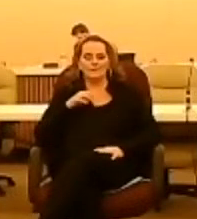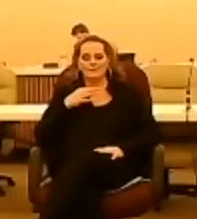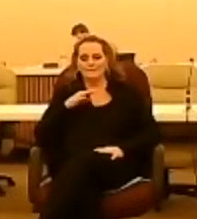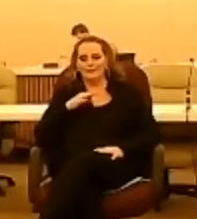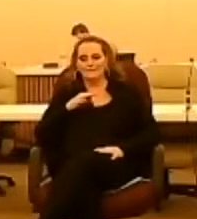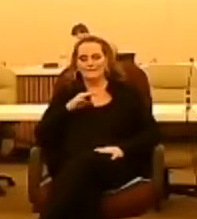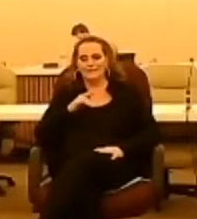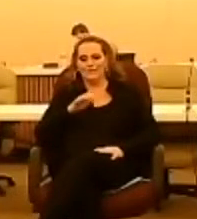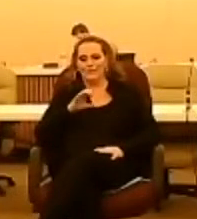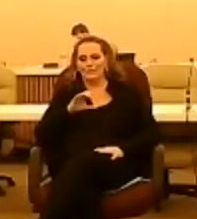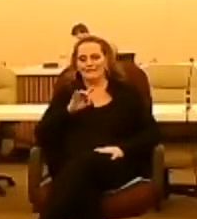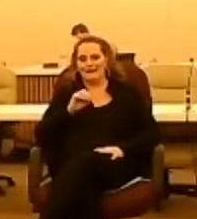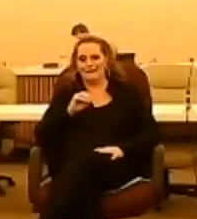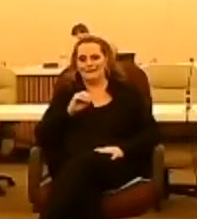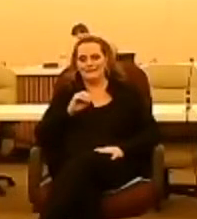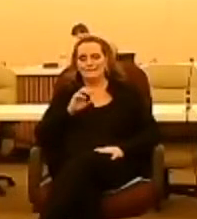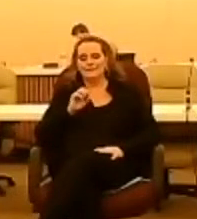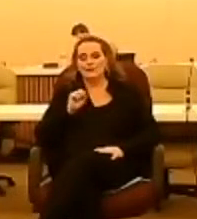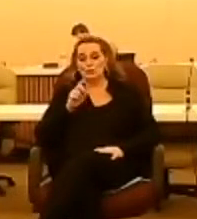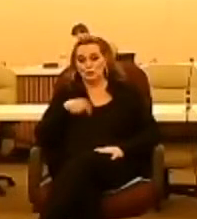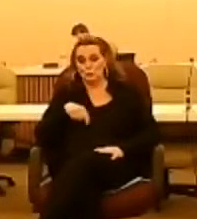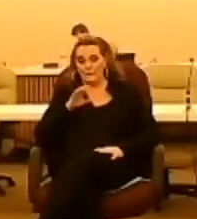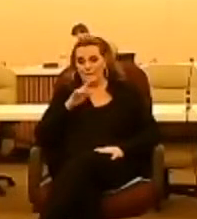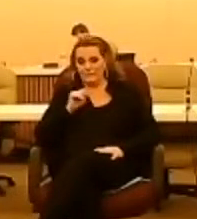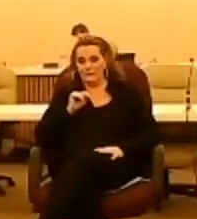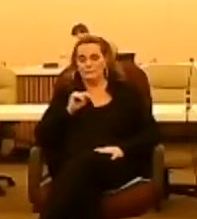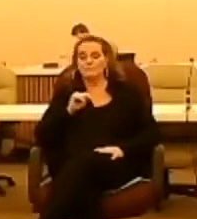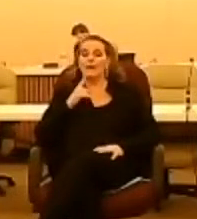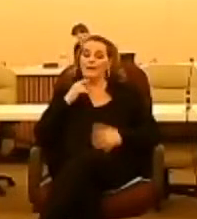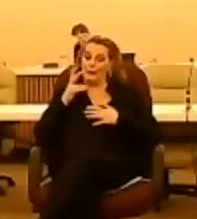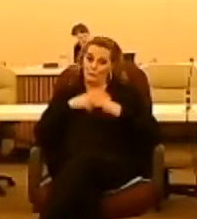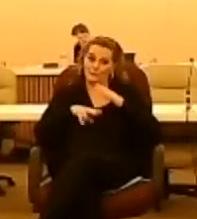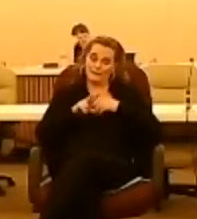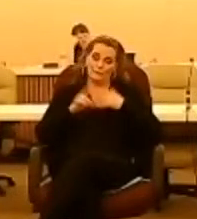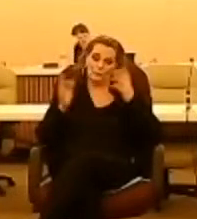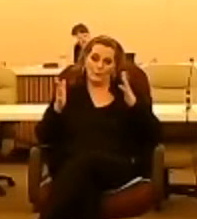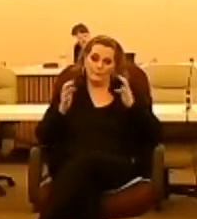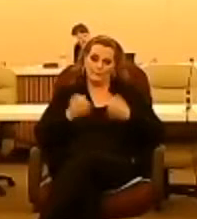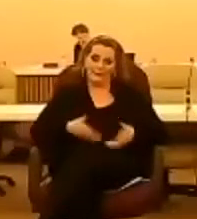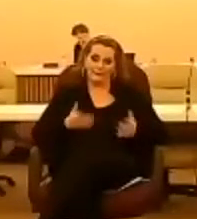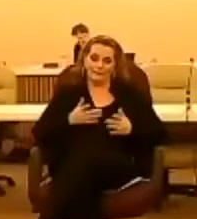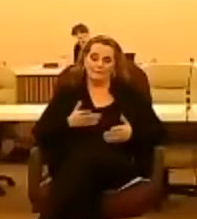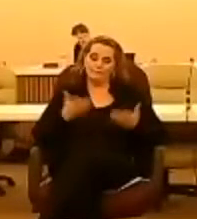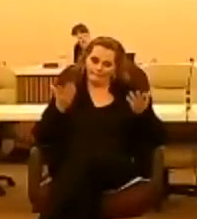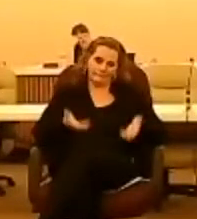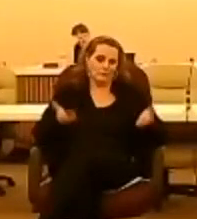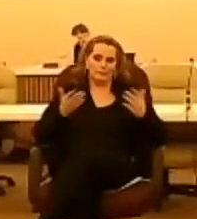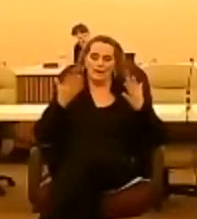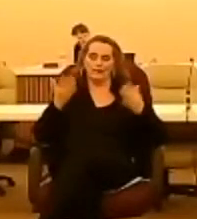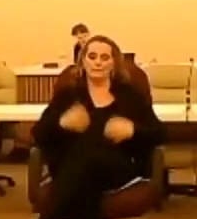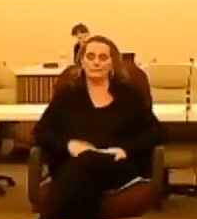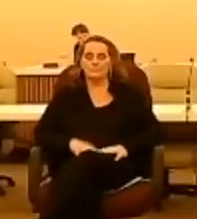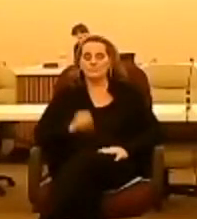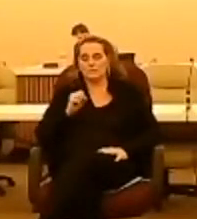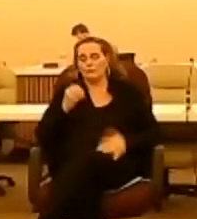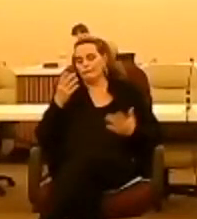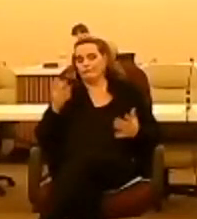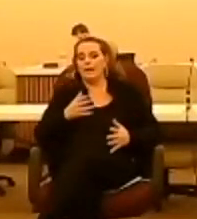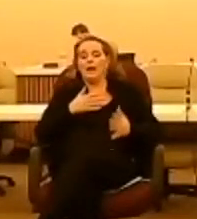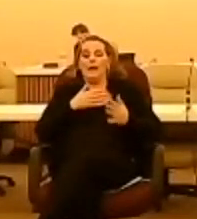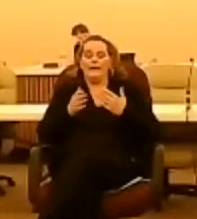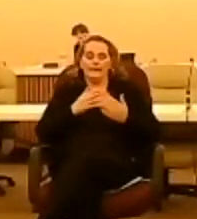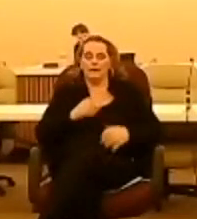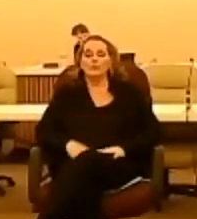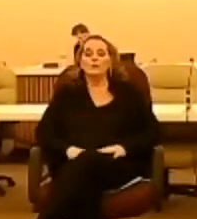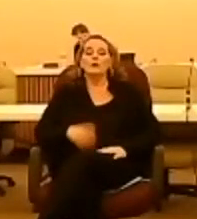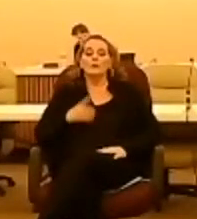feet. And I predicted it would come back, and here we are. And so with that being said, I